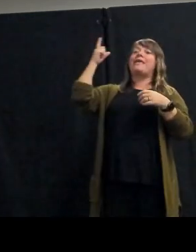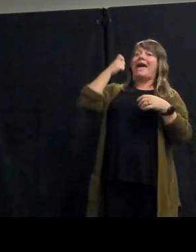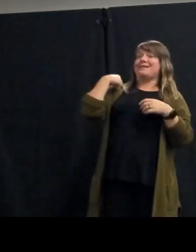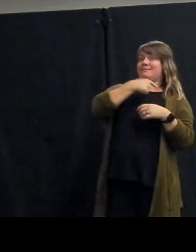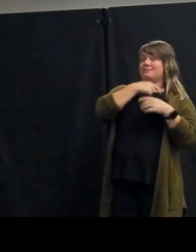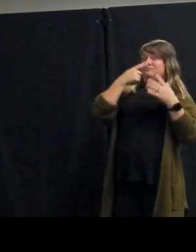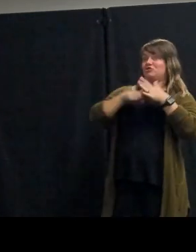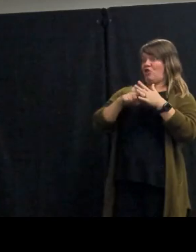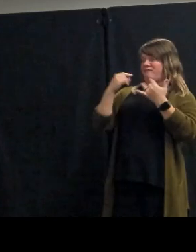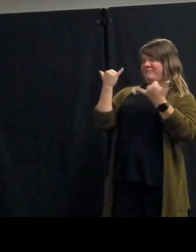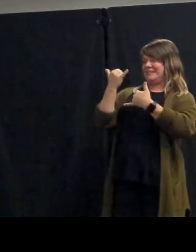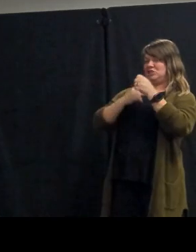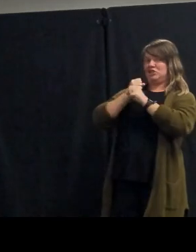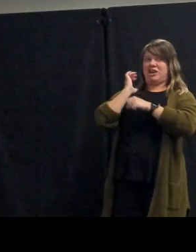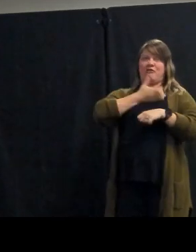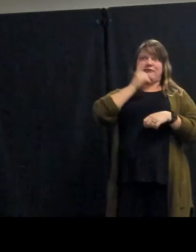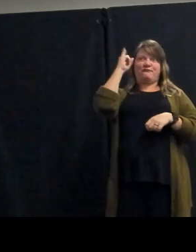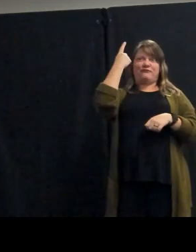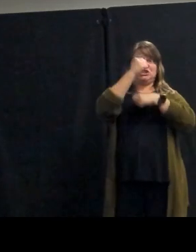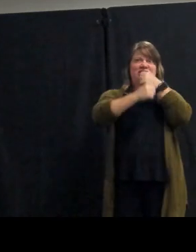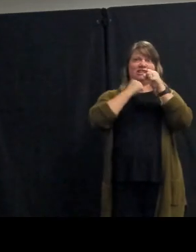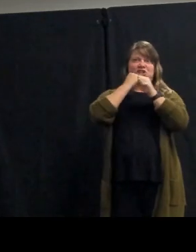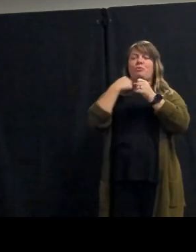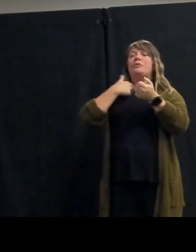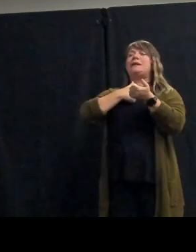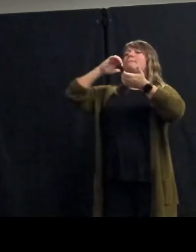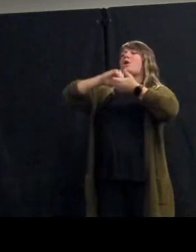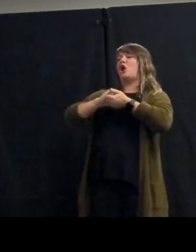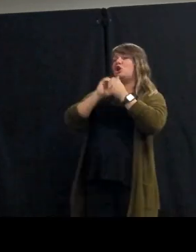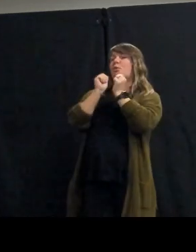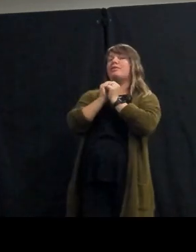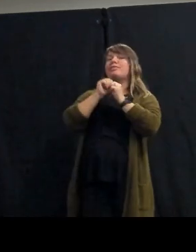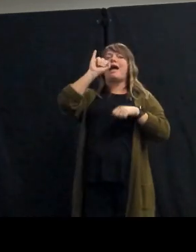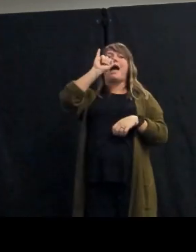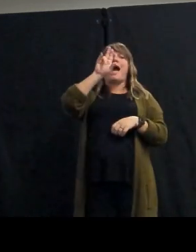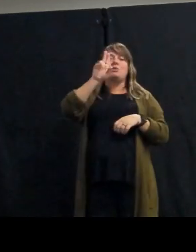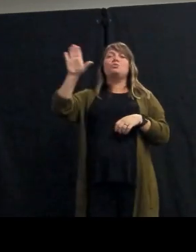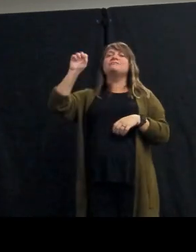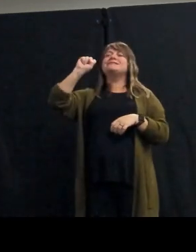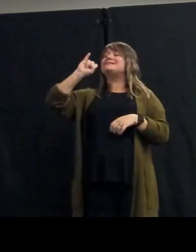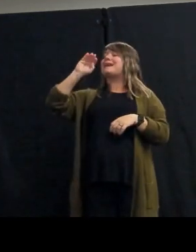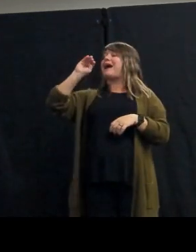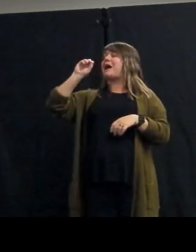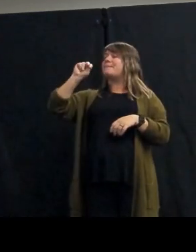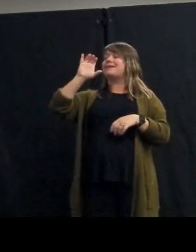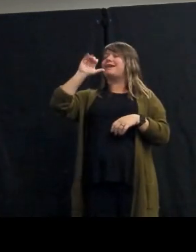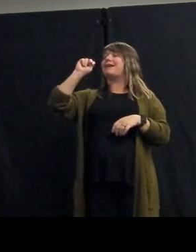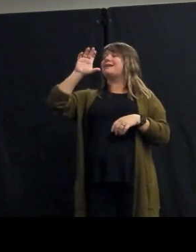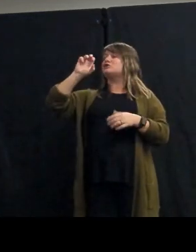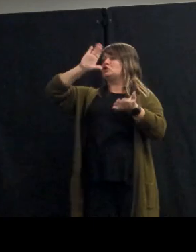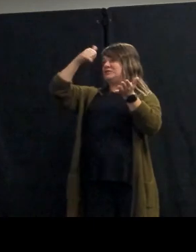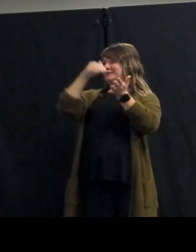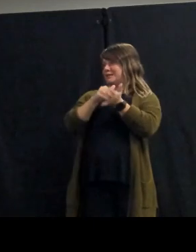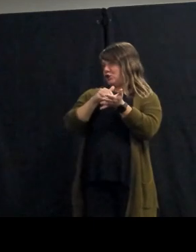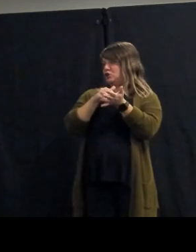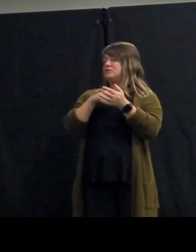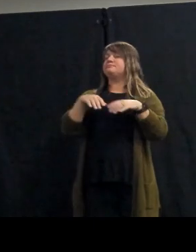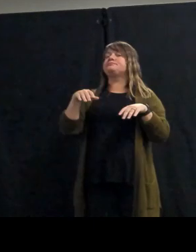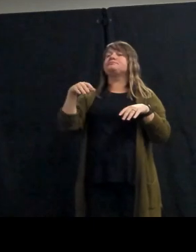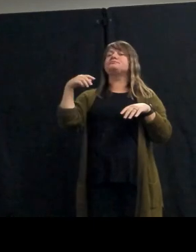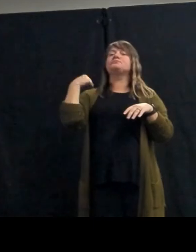that has since passed along to several other deaf schools. It's our first year being in partnership with IU at the Simon